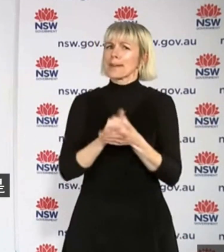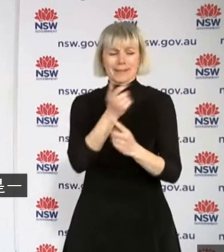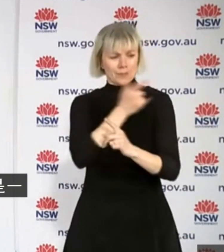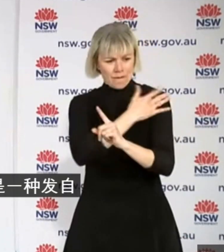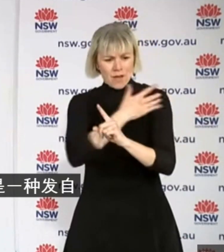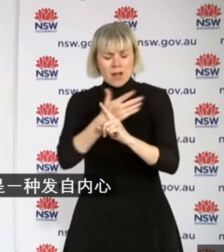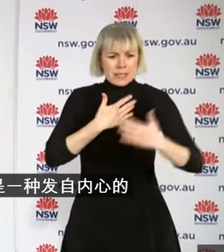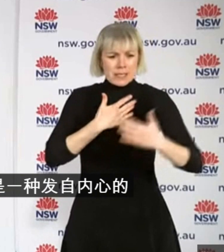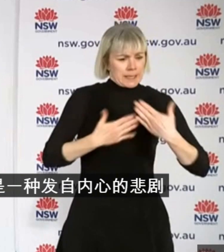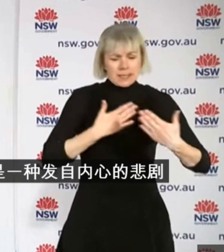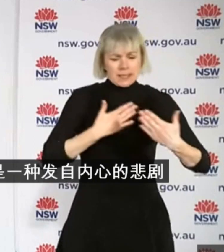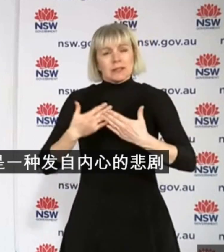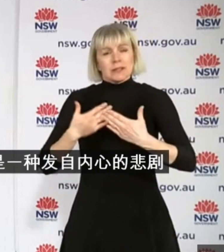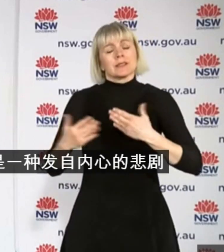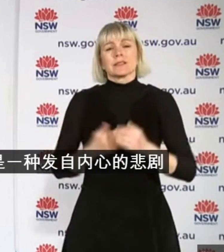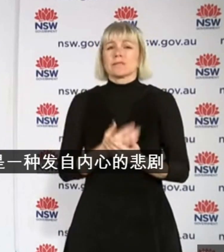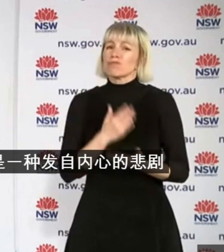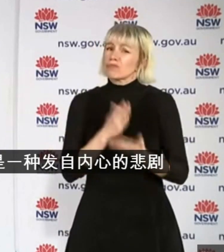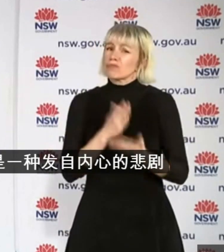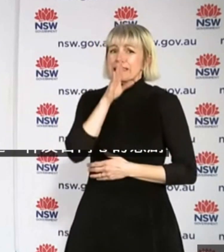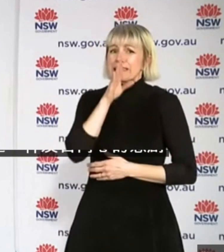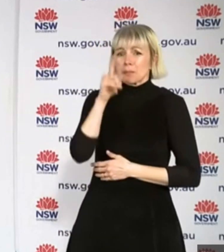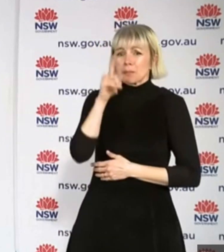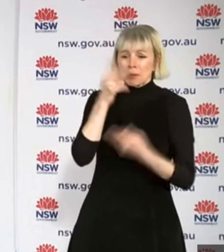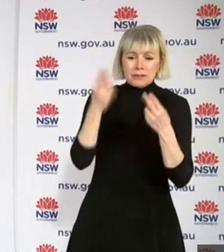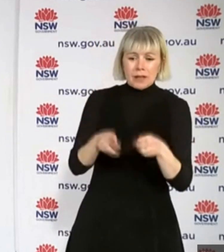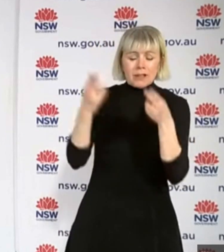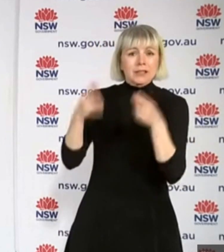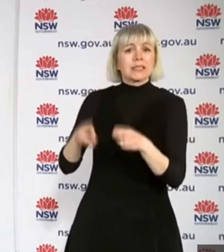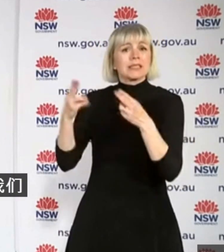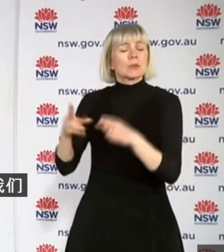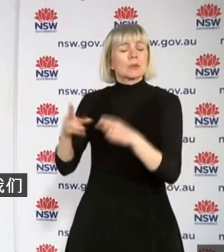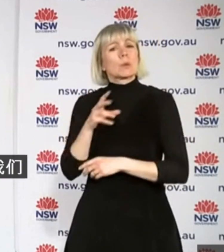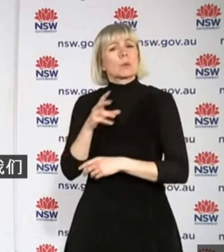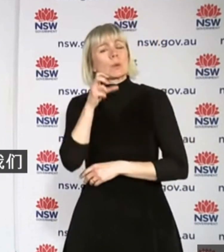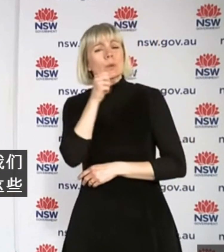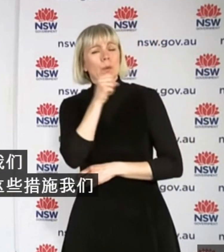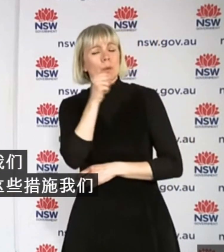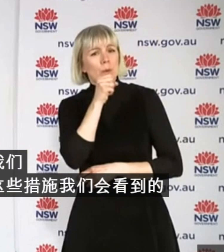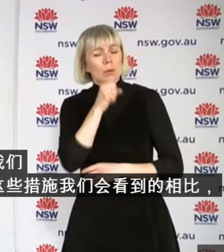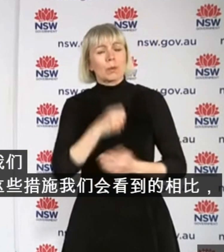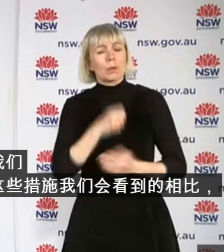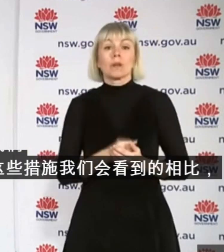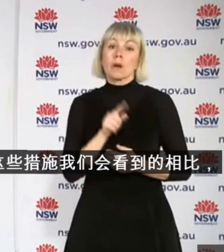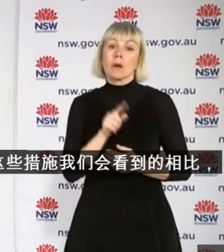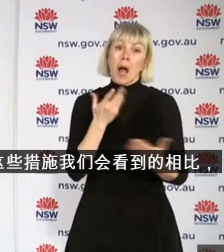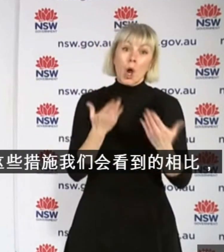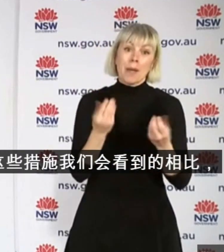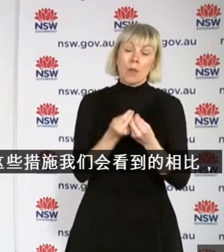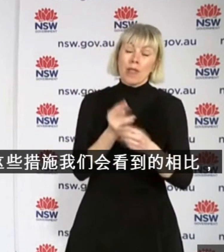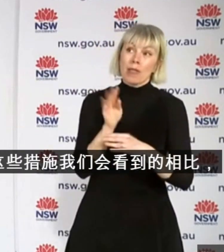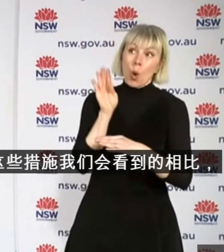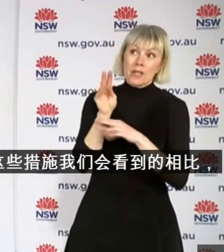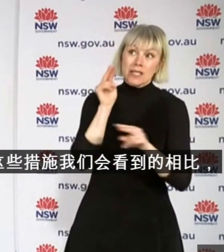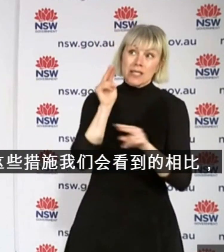a heartfelt tragedy when people lose their lives, but we've seen what we've seen compared to what we would have seen had we not taken those